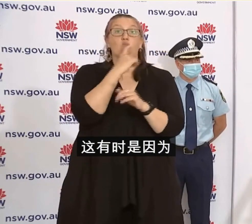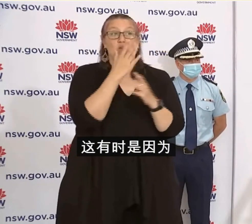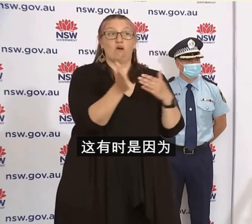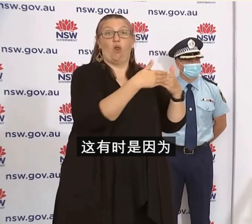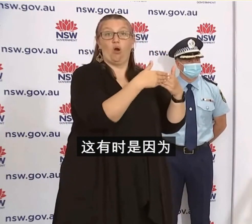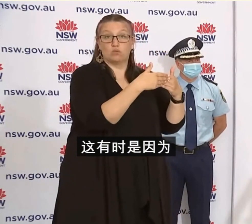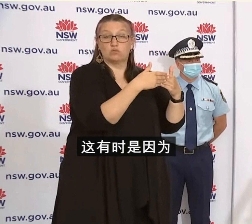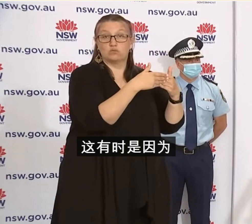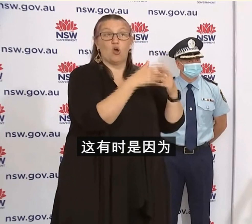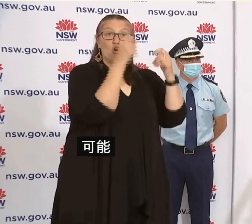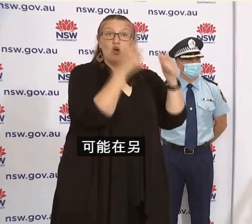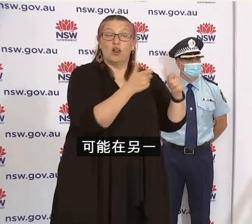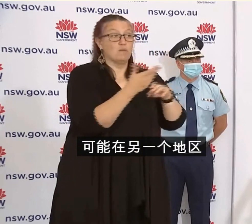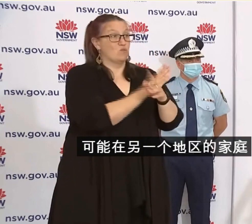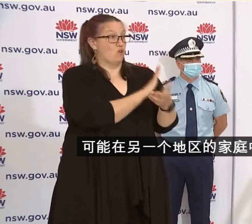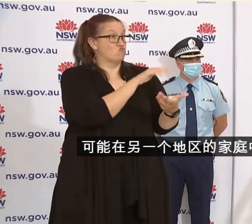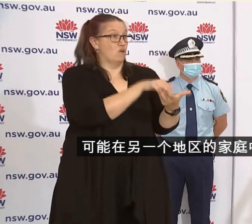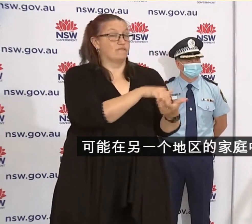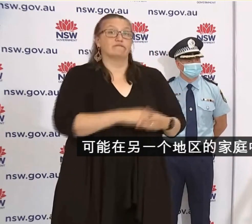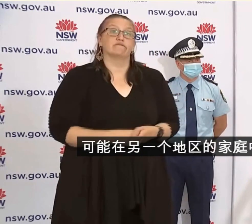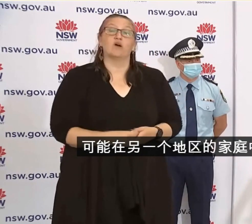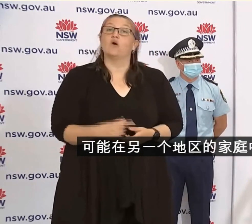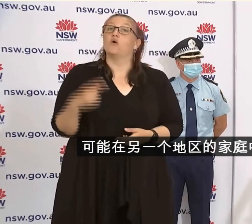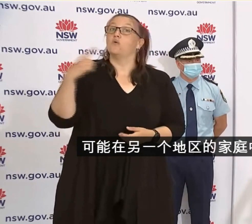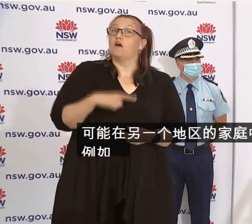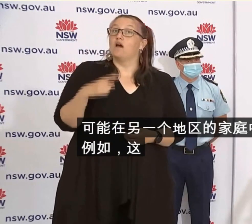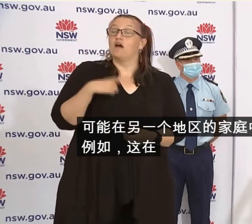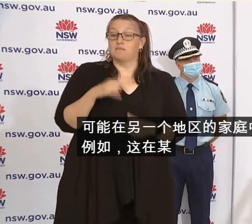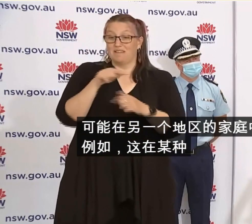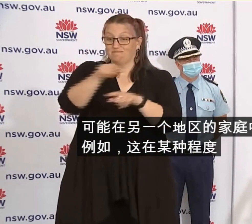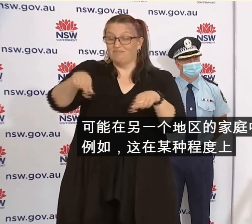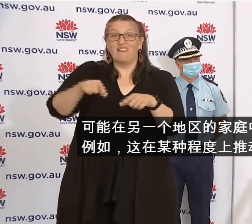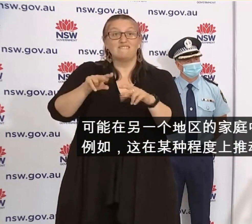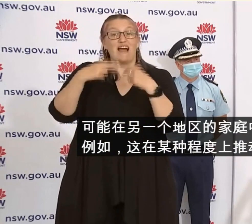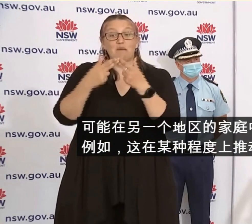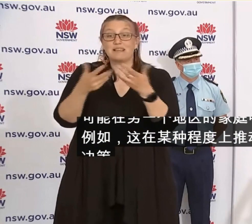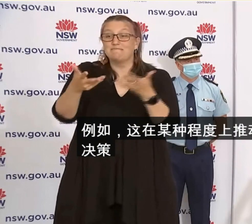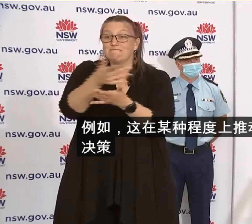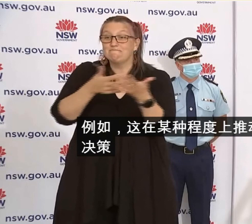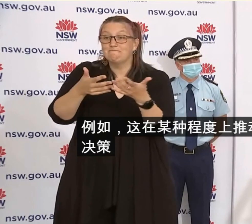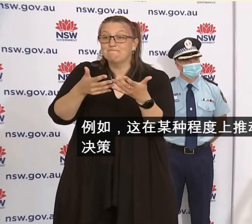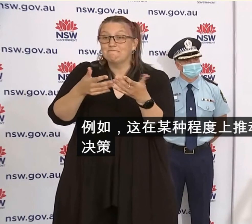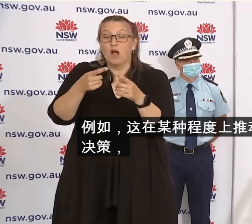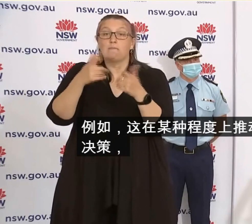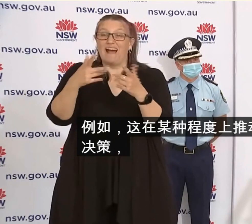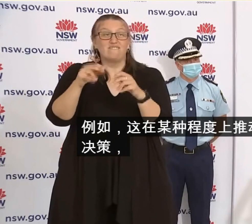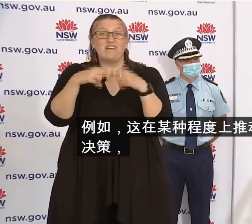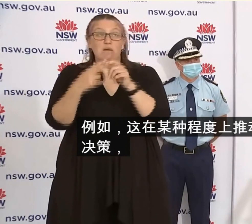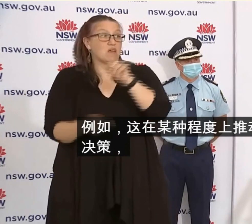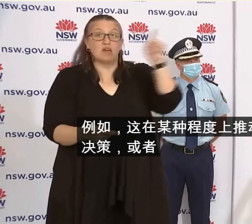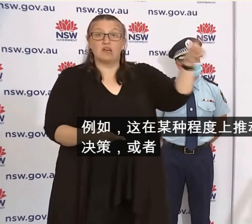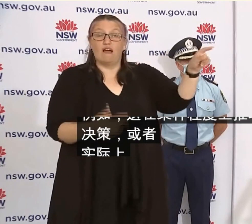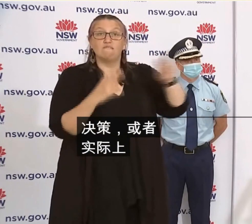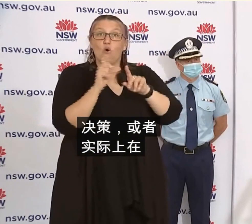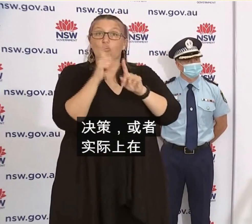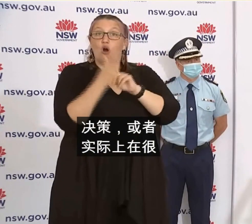cultural associations in families that might be in another area. So, for example, that's what drove our decision making to some extent,